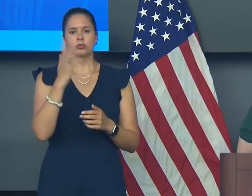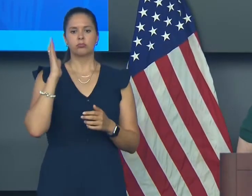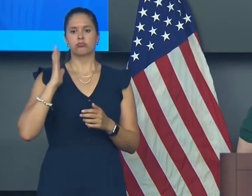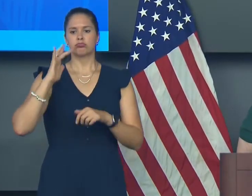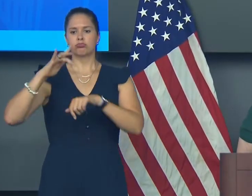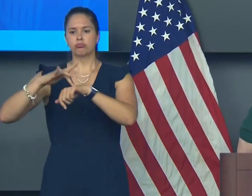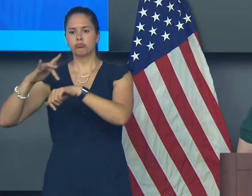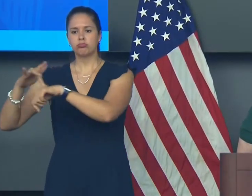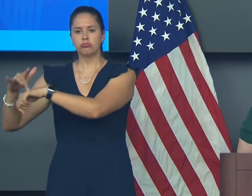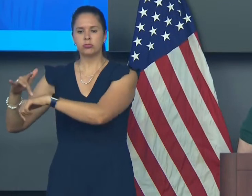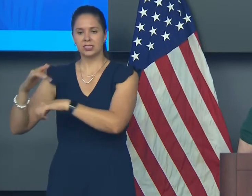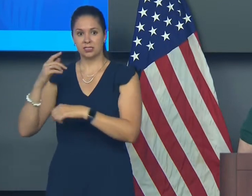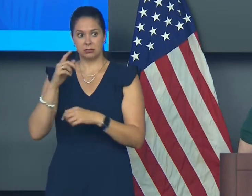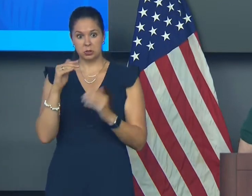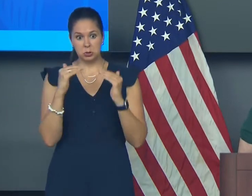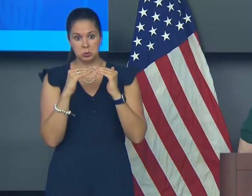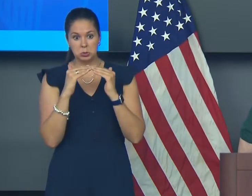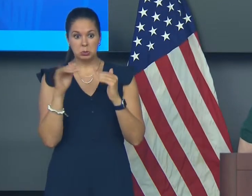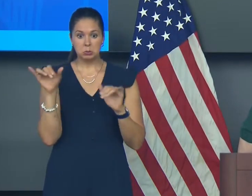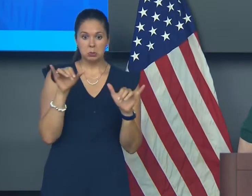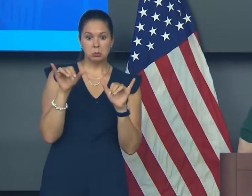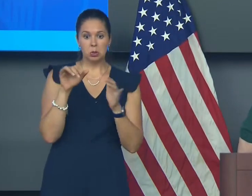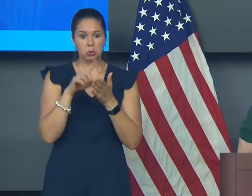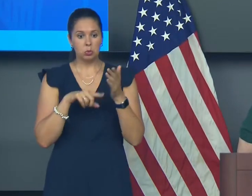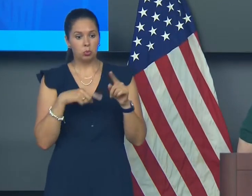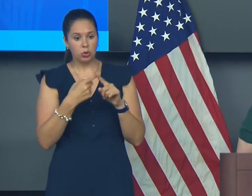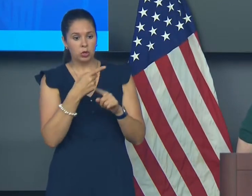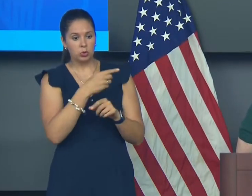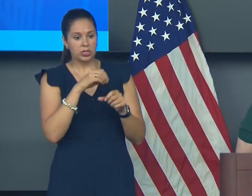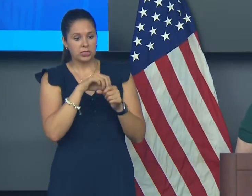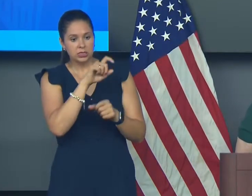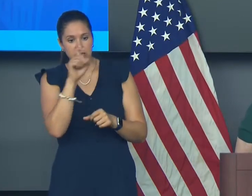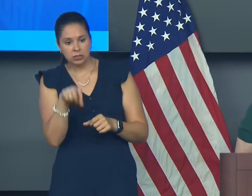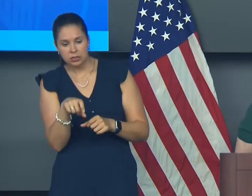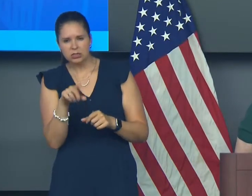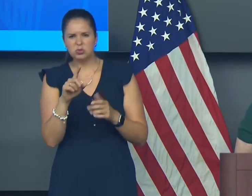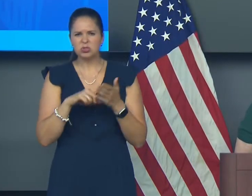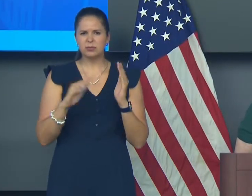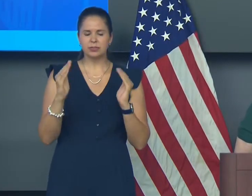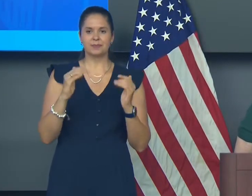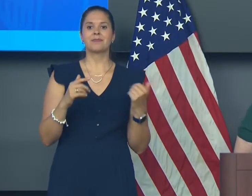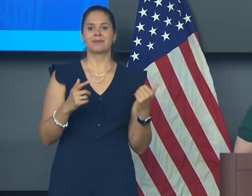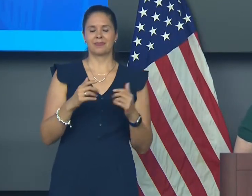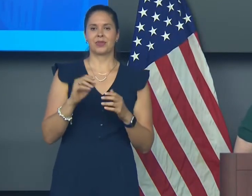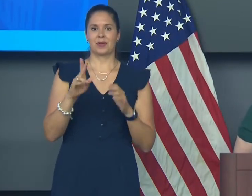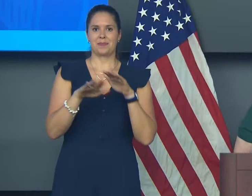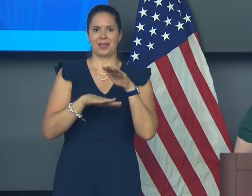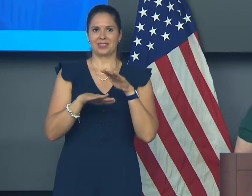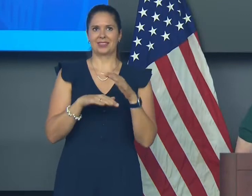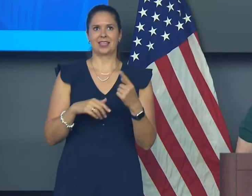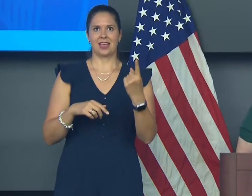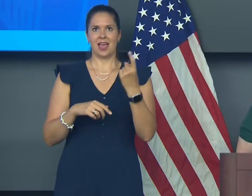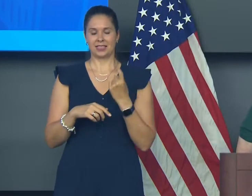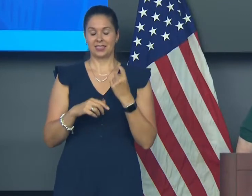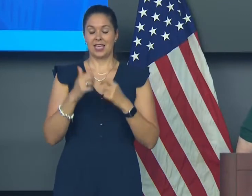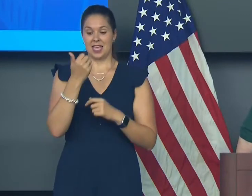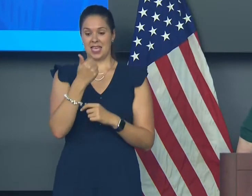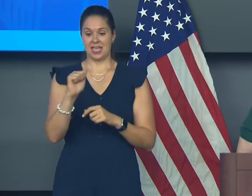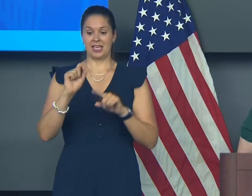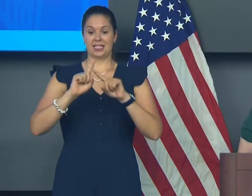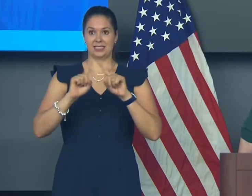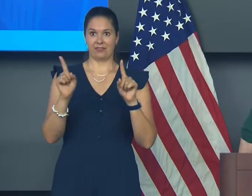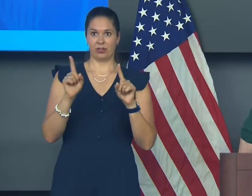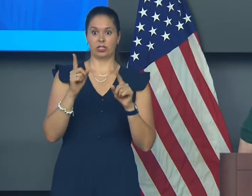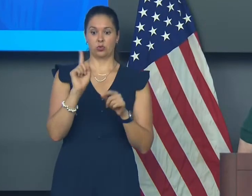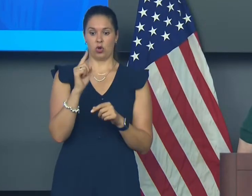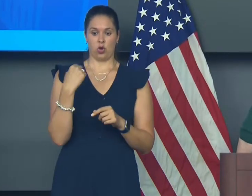if it seems equivalent to when you were in Texas, or kind of what the comparison looks like? Okay, so basically, the question is there any difference